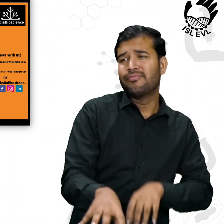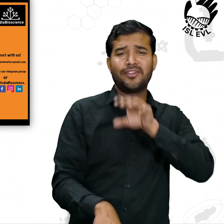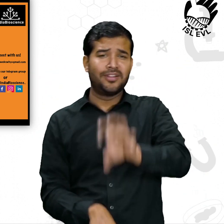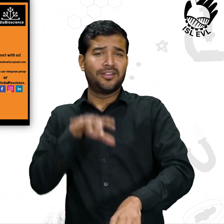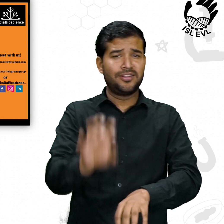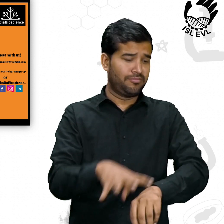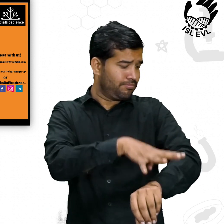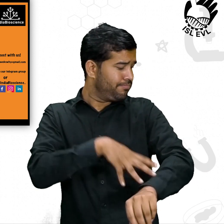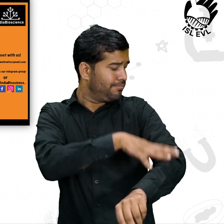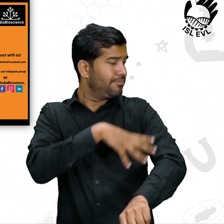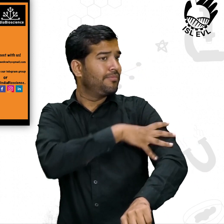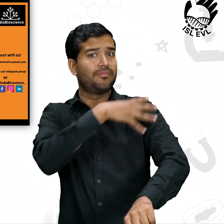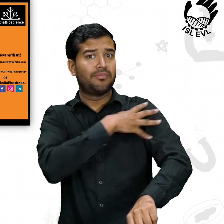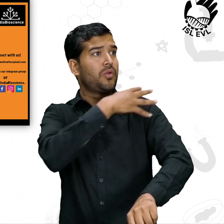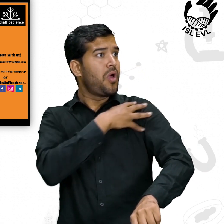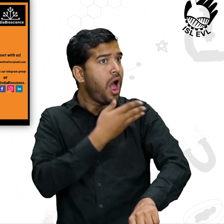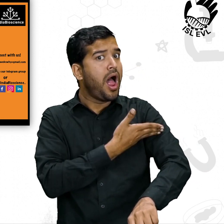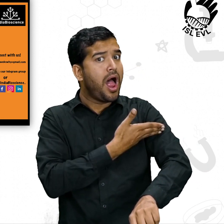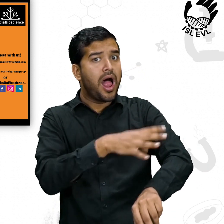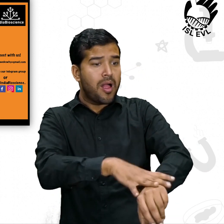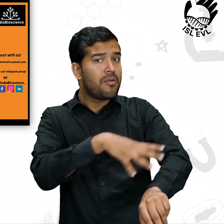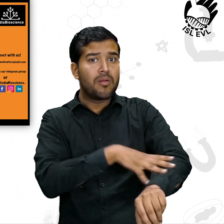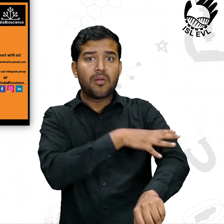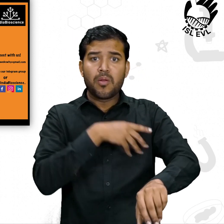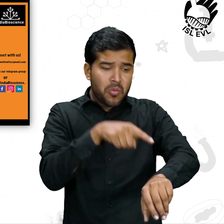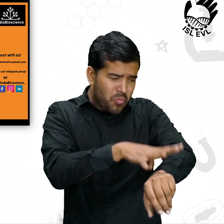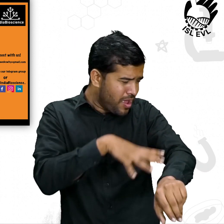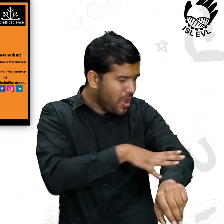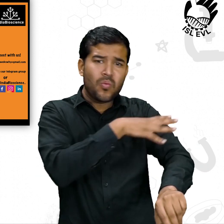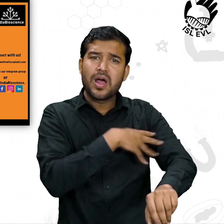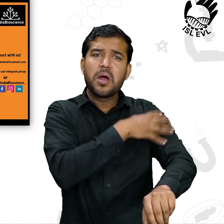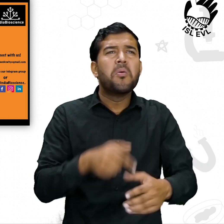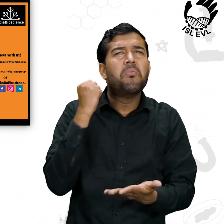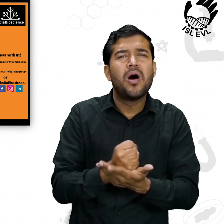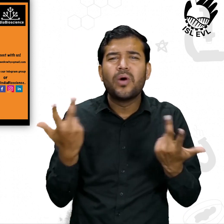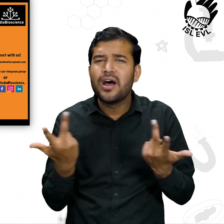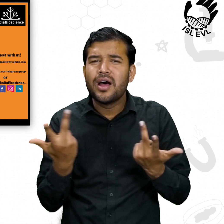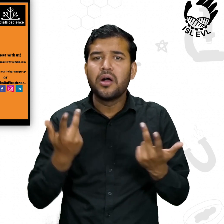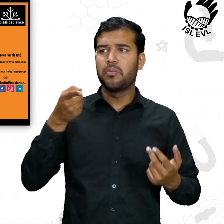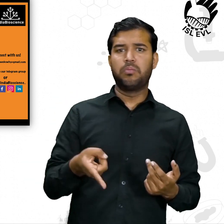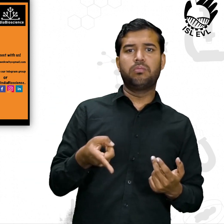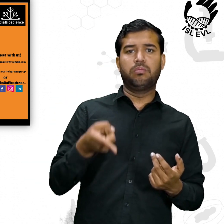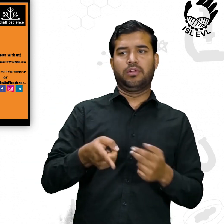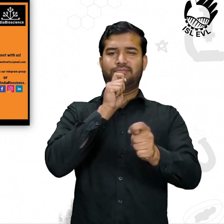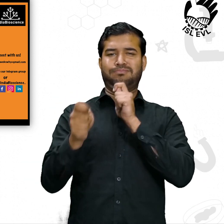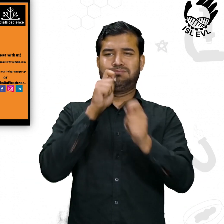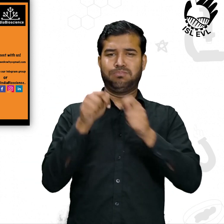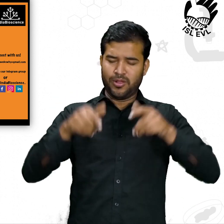stripes. In this episode, Utsuka and Jigyasa explore why tigers have stripes. To know more about the